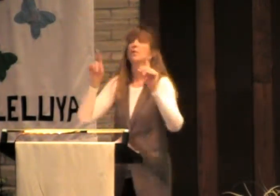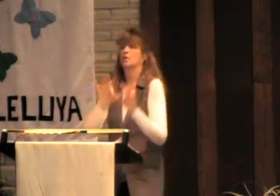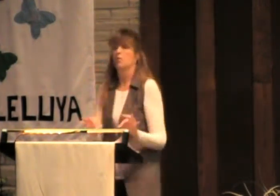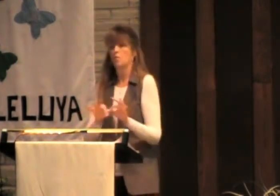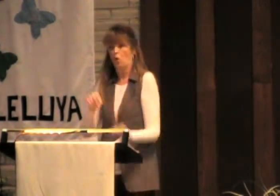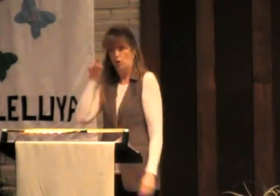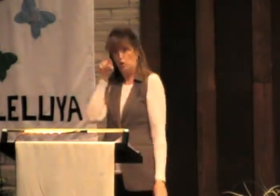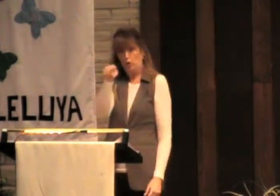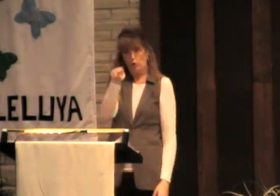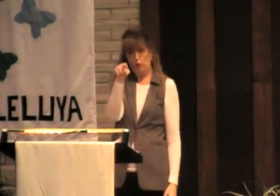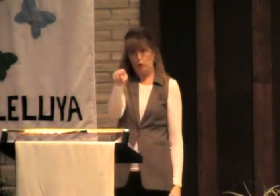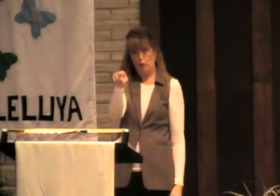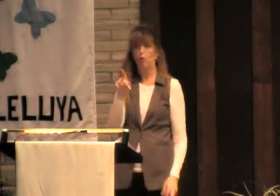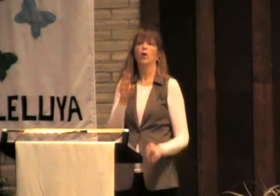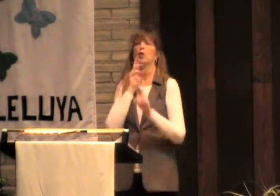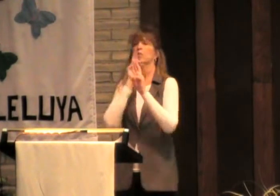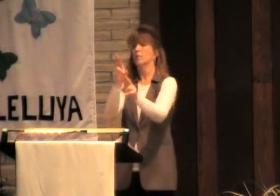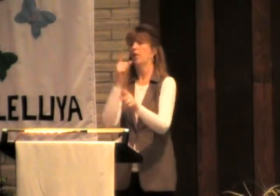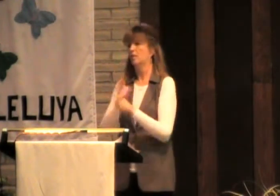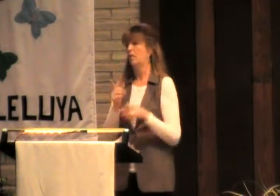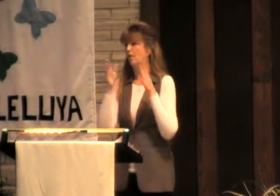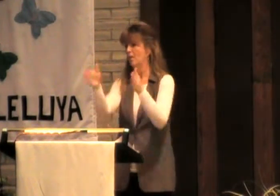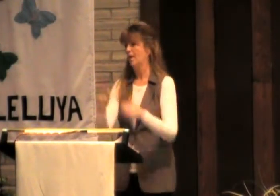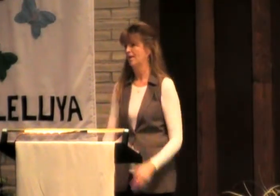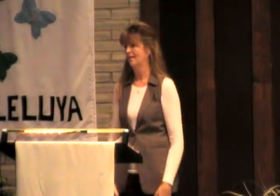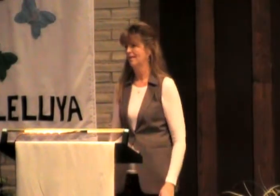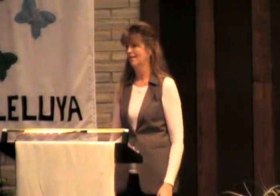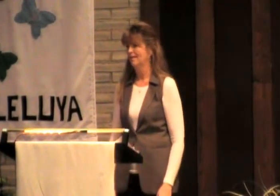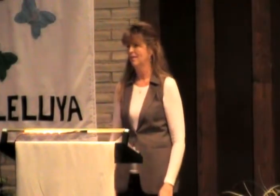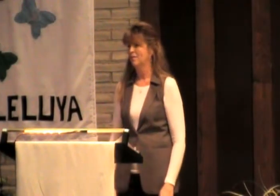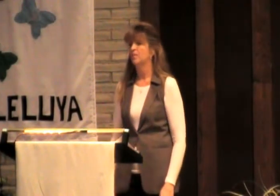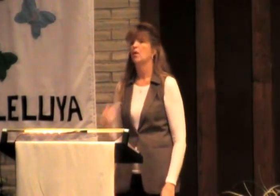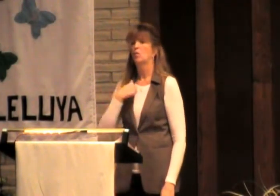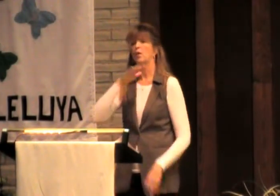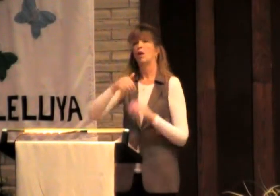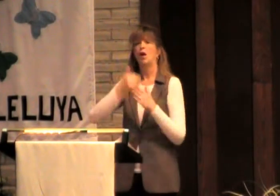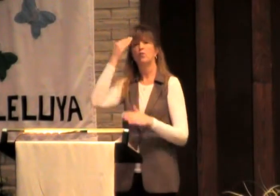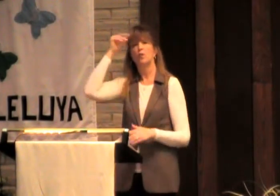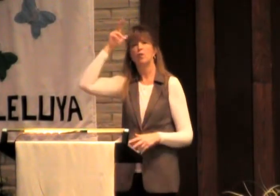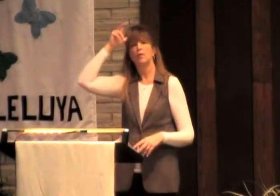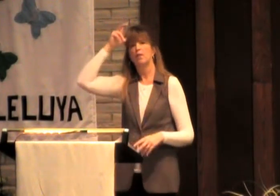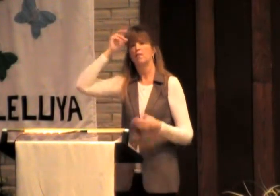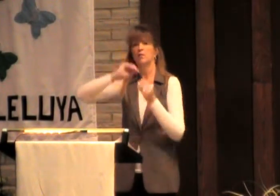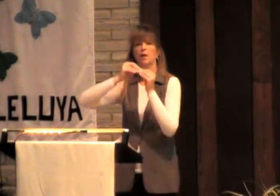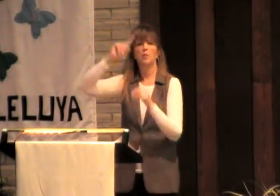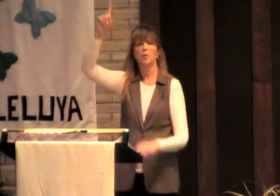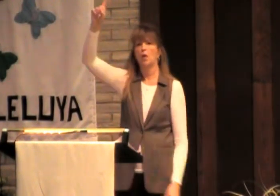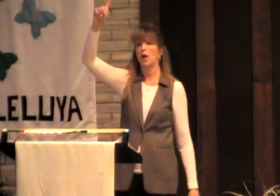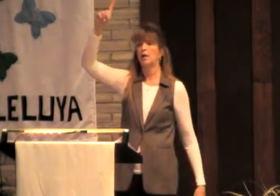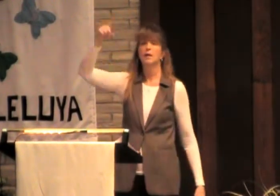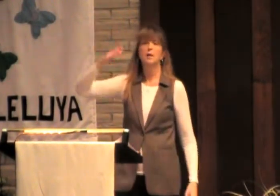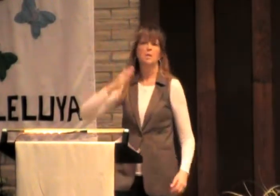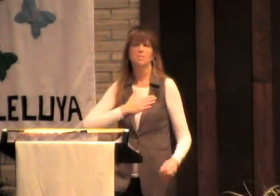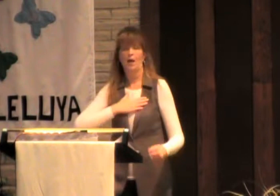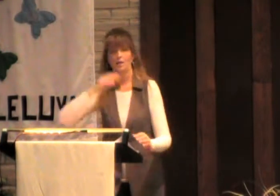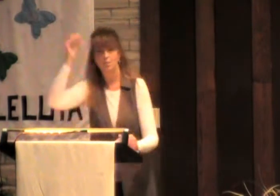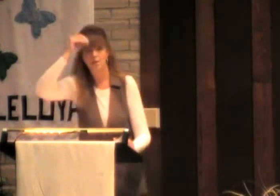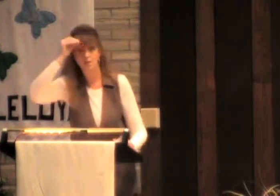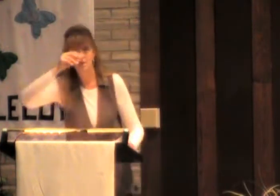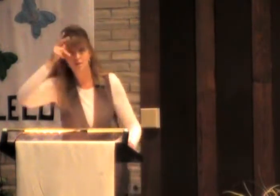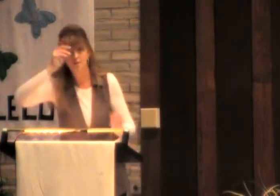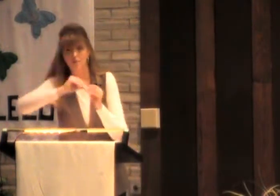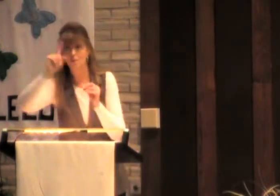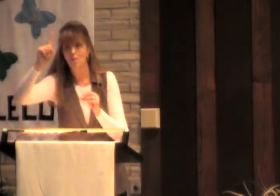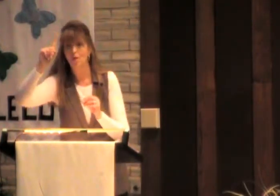maybe you're not getting the right response from another person, but it's important that you respond the right way. We all know that Satan